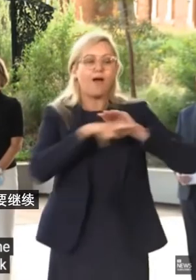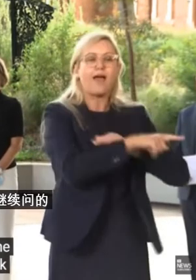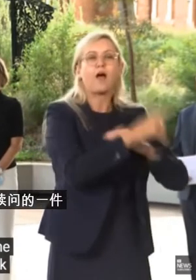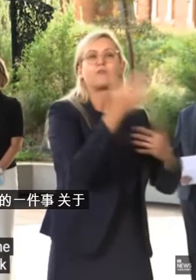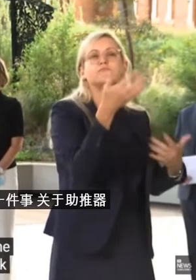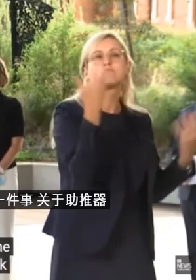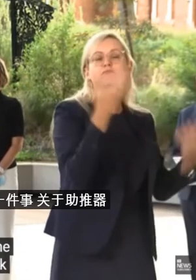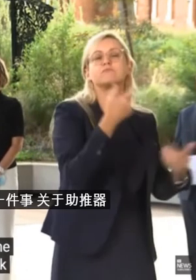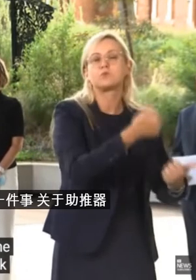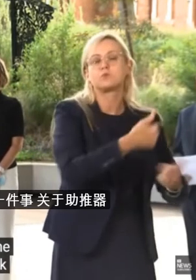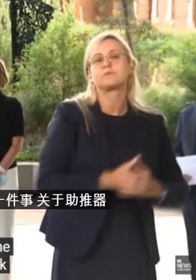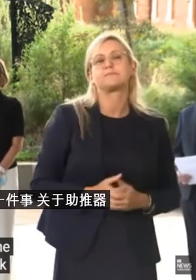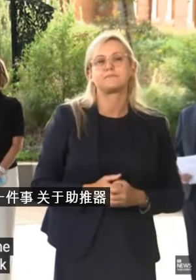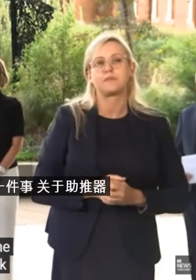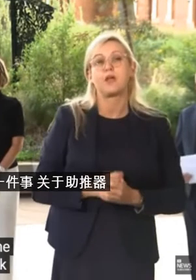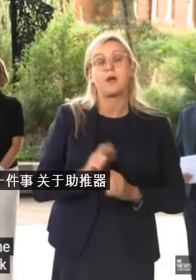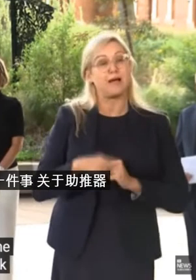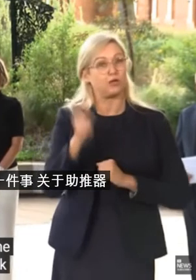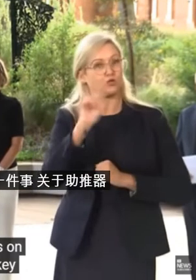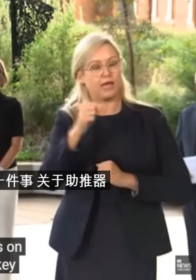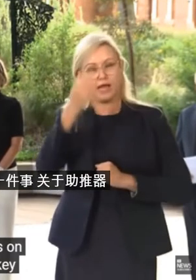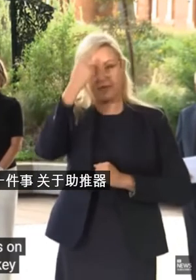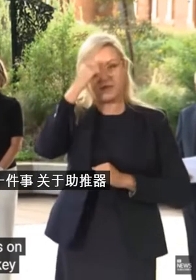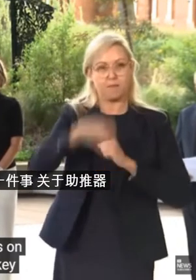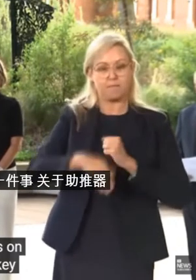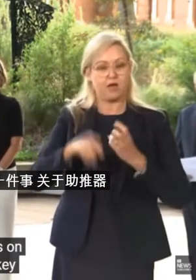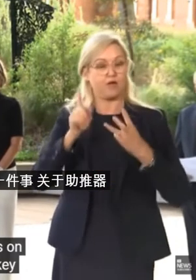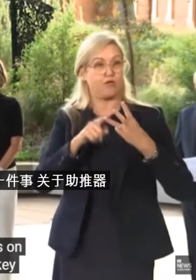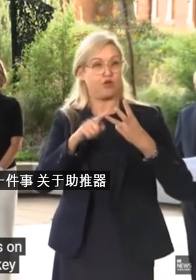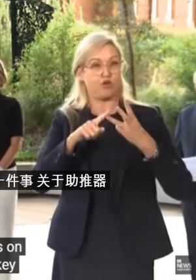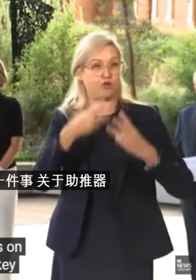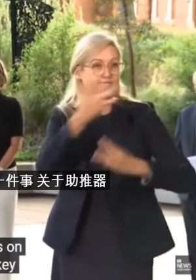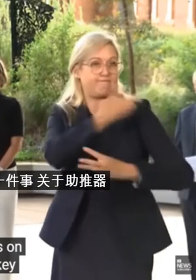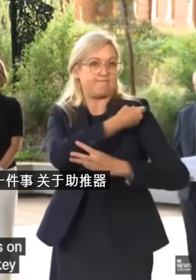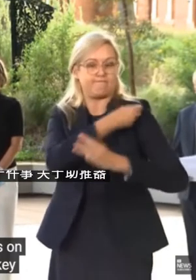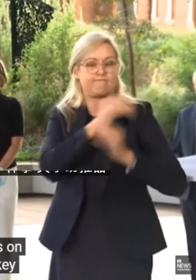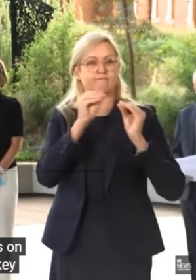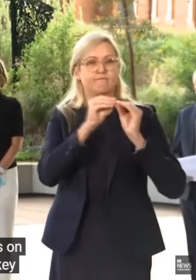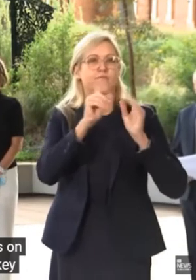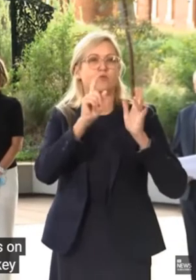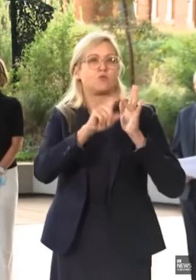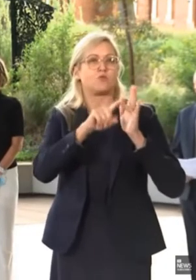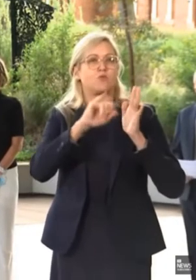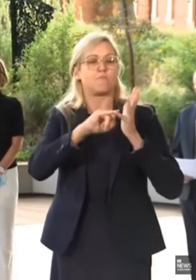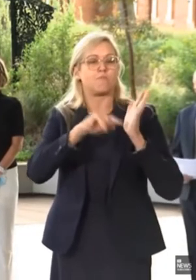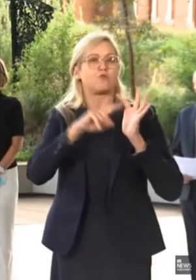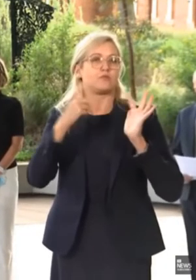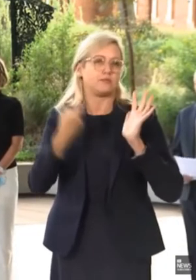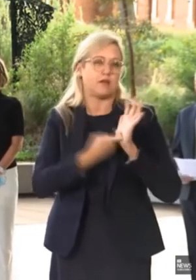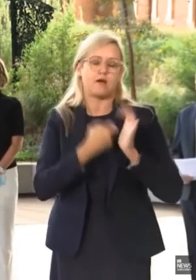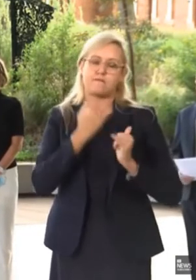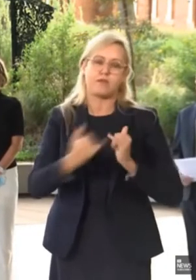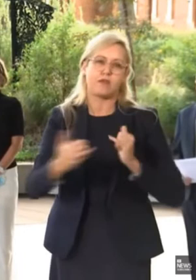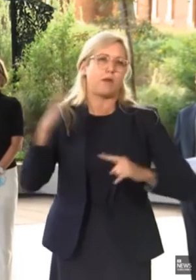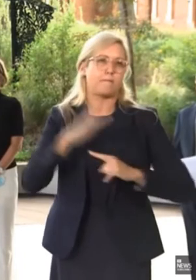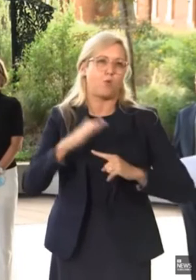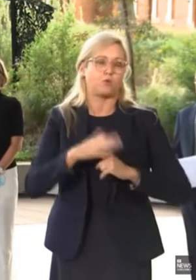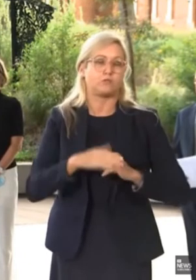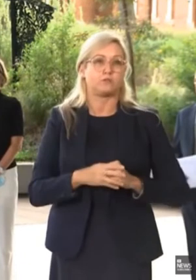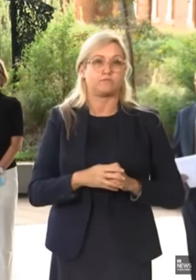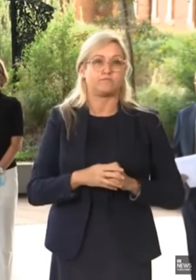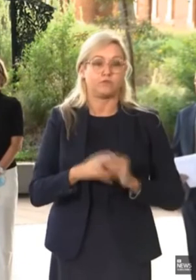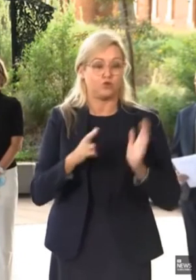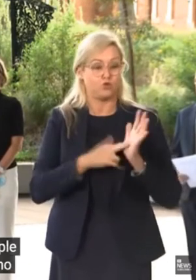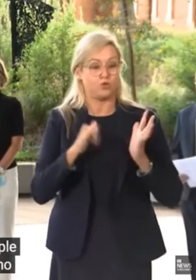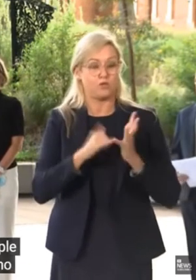we continue to focus on boosters. Booster shots are key. We've had about 40% of people across